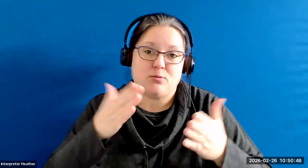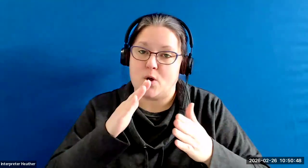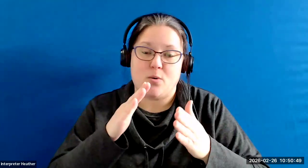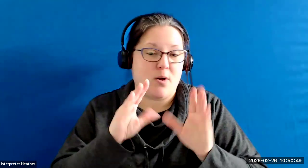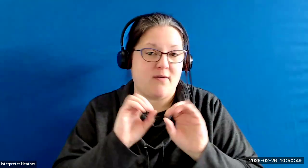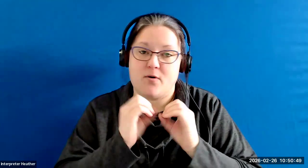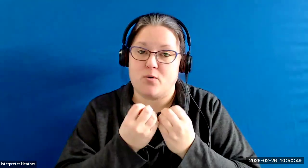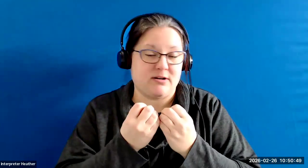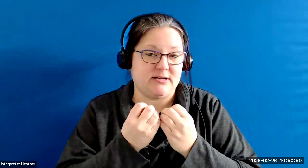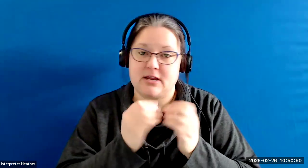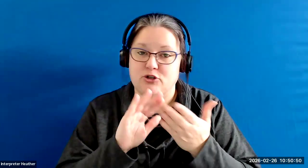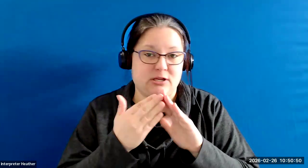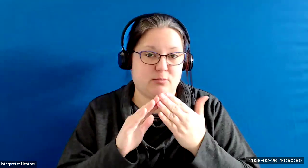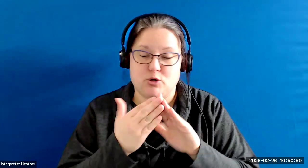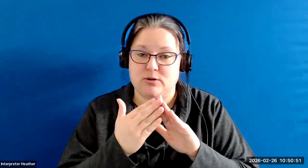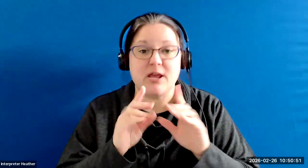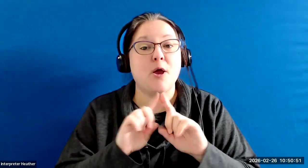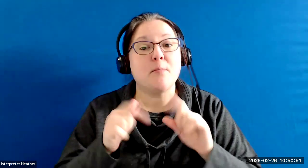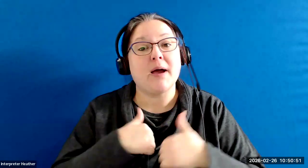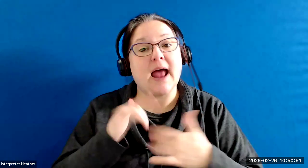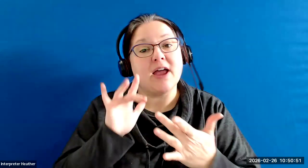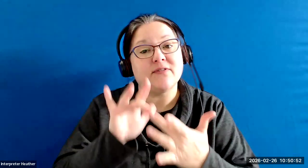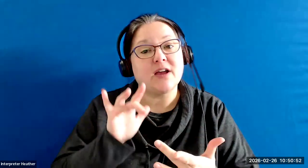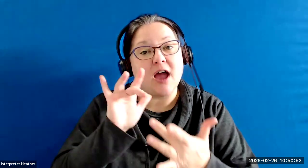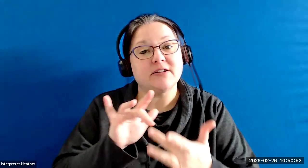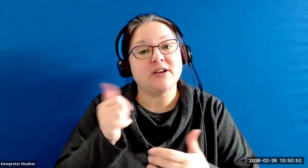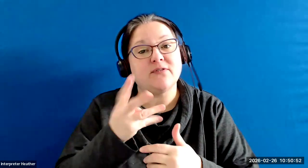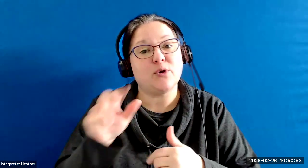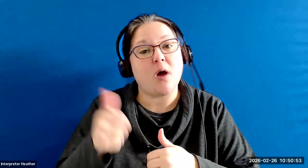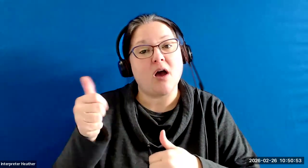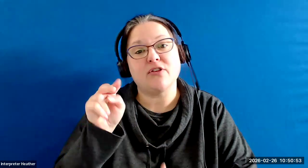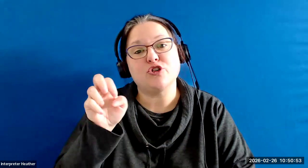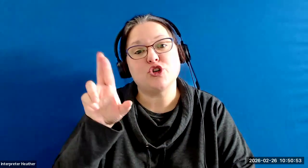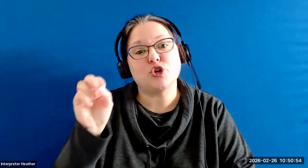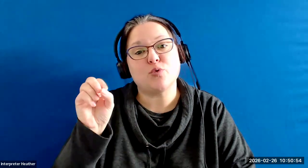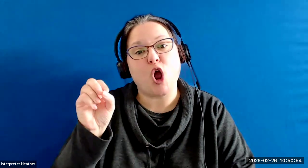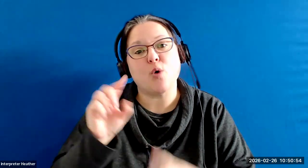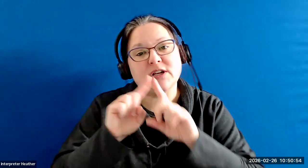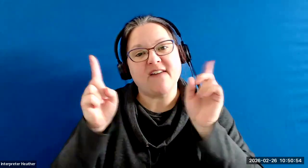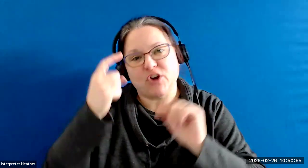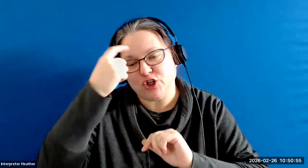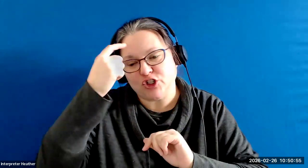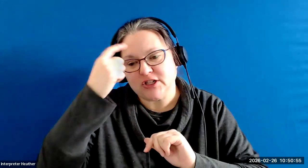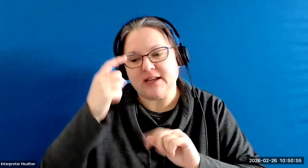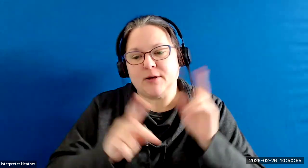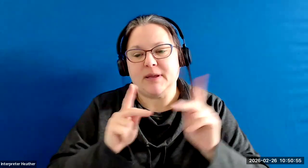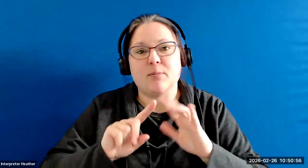communities. However, I've been in contact with a couple of other neurodivergent folks about creating